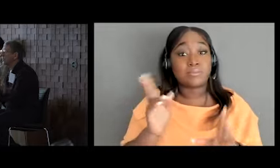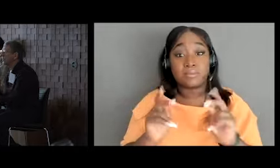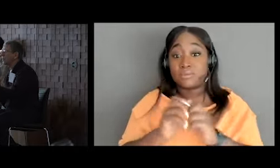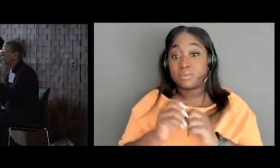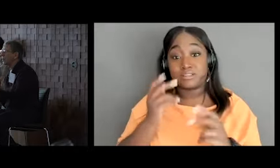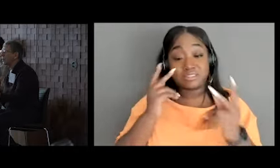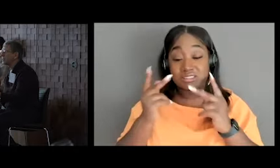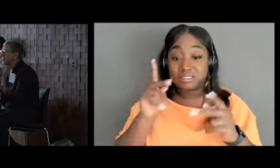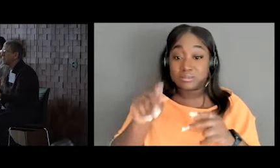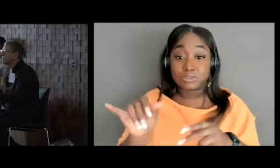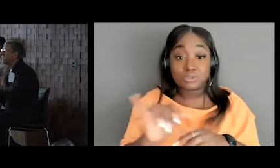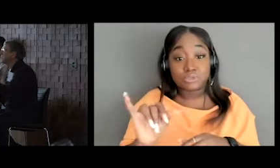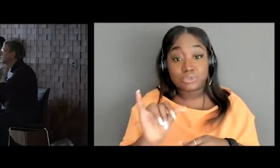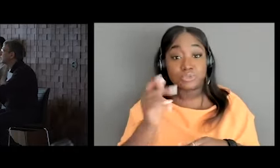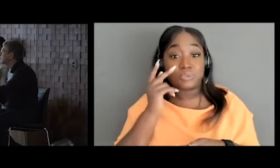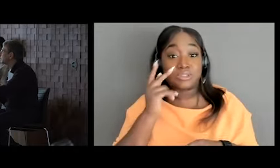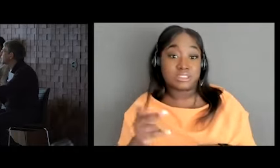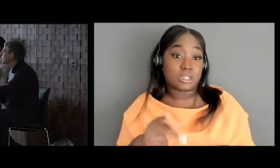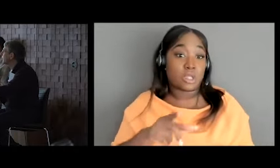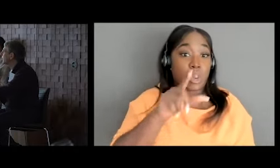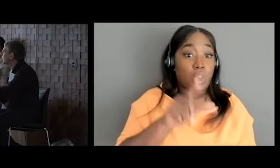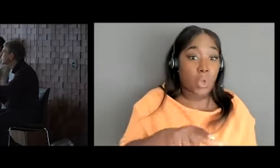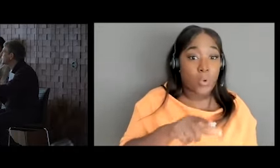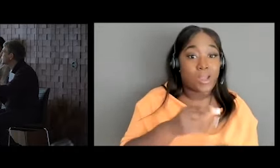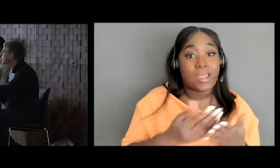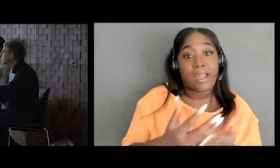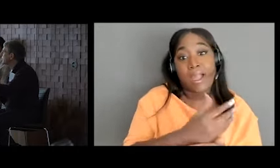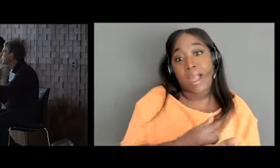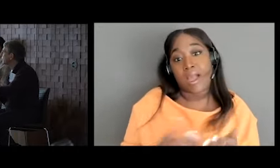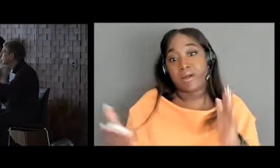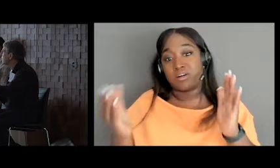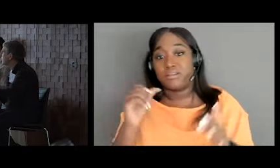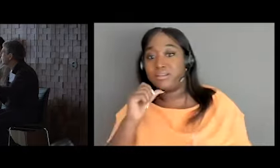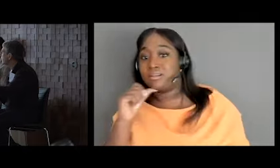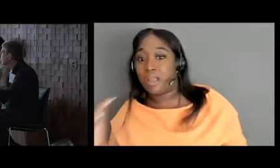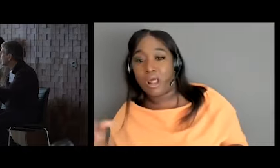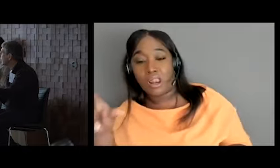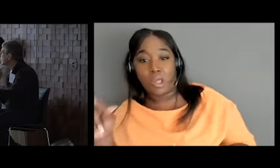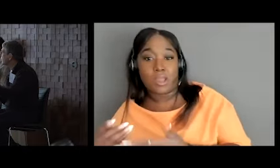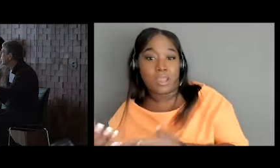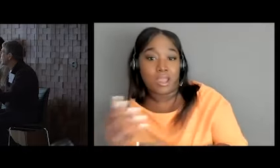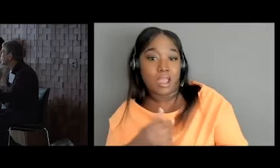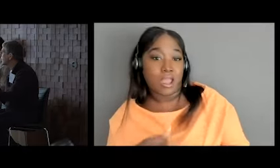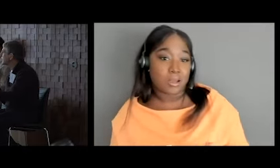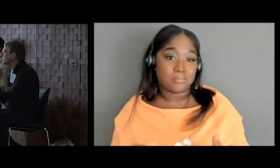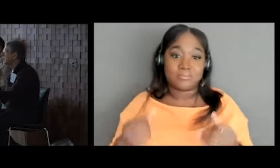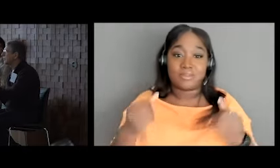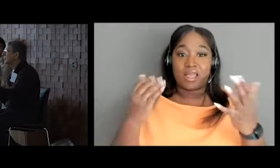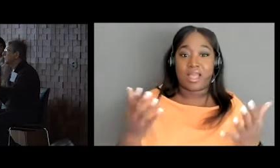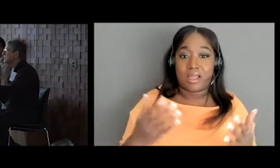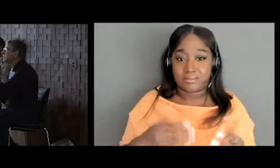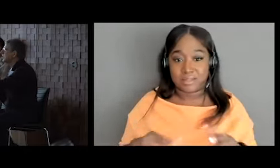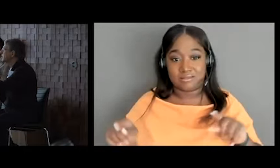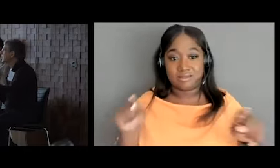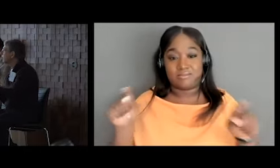many low income cards seem to live in this particular area because that's where they start their trip making during a day. We can do that kind of analysis, but